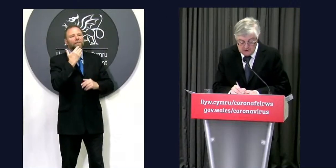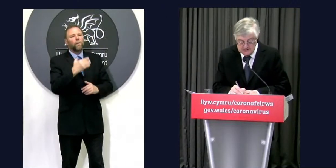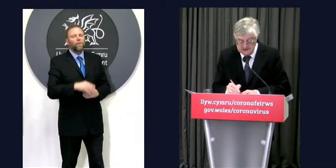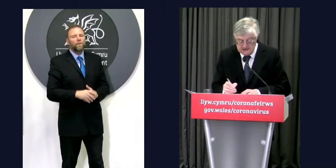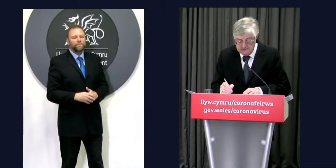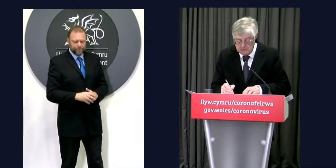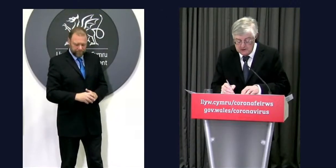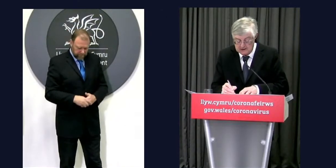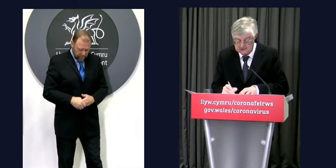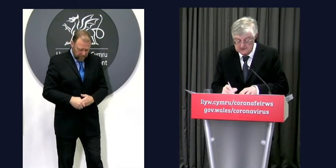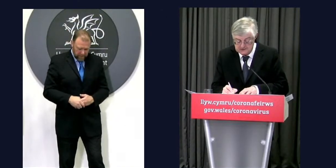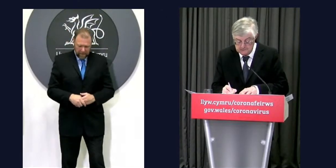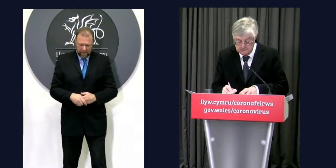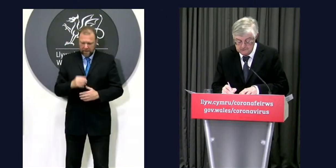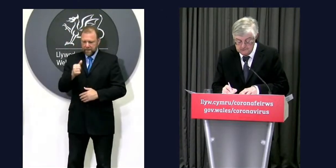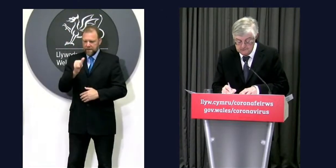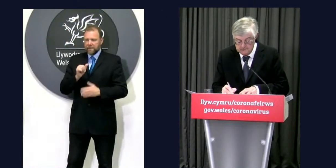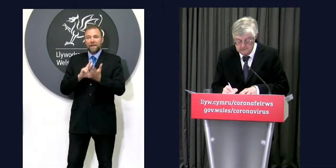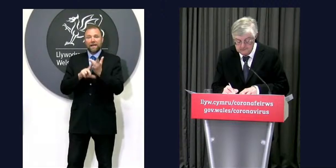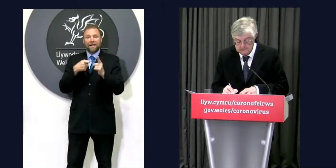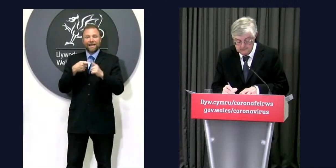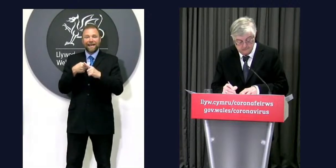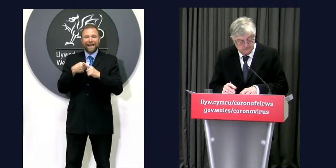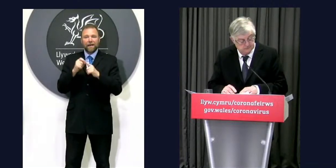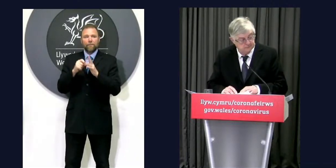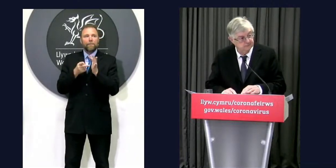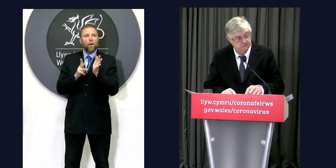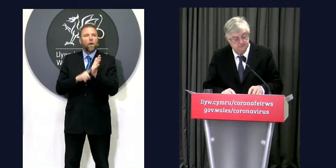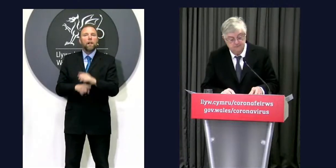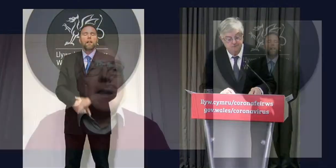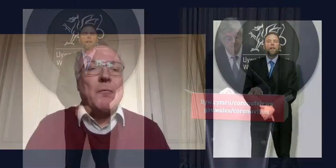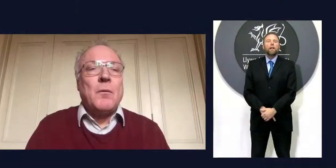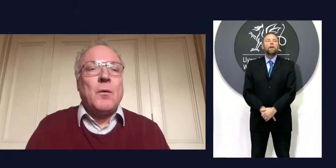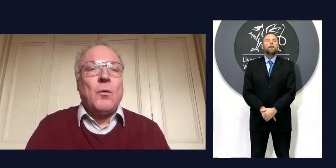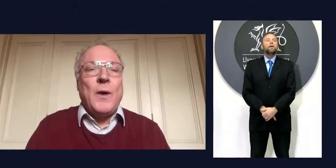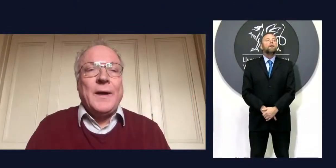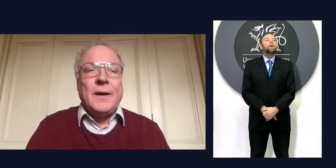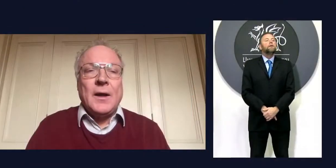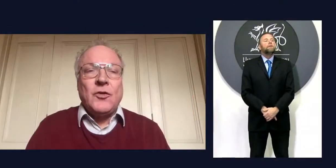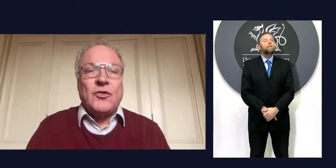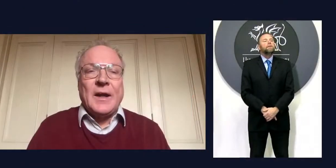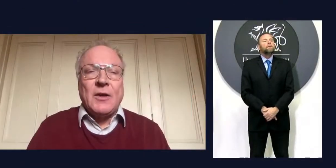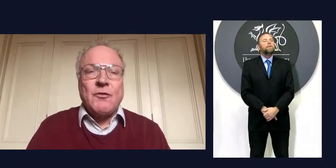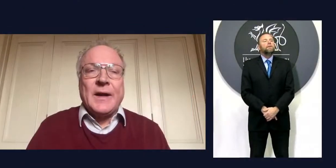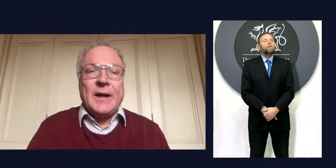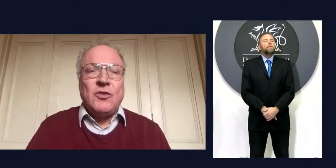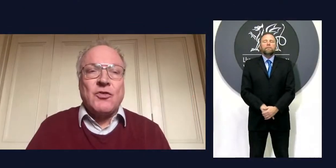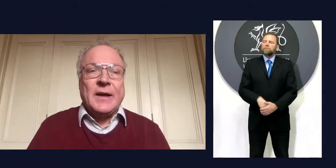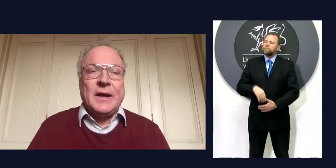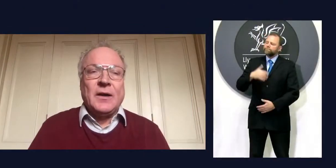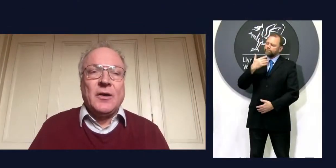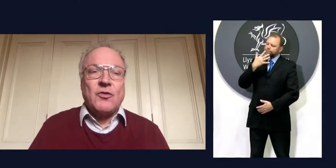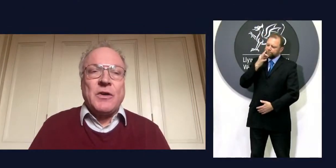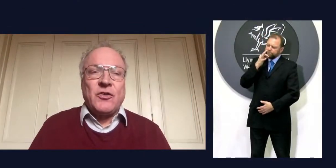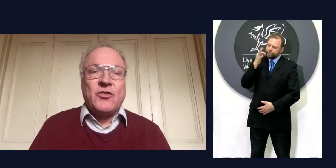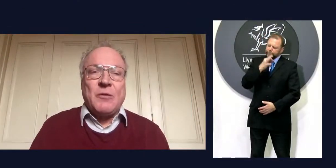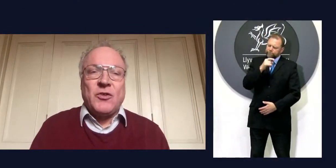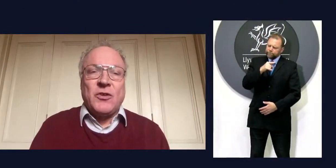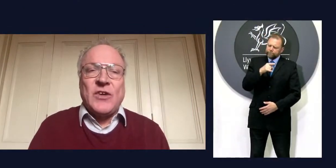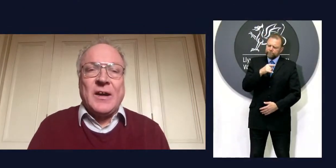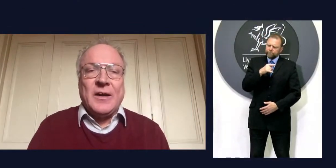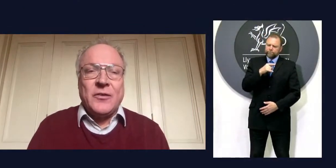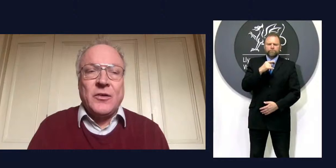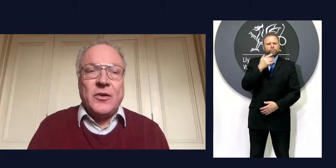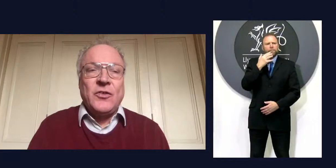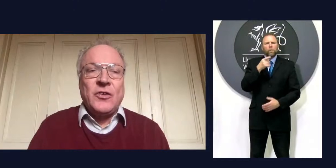to Nick Powell at ITV Wales. Thank you, First Minister. When large-scale unregulated drinking has reached the